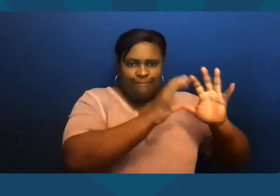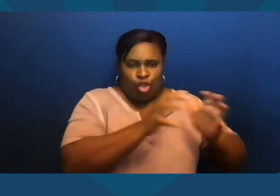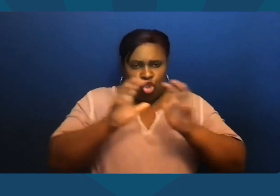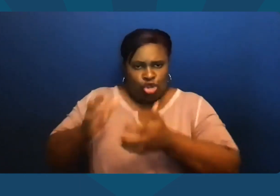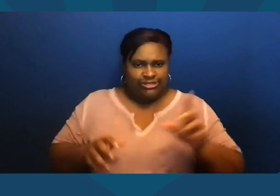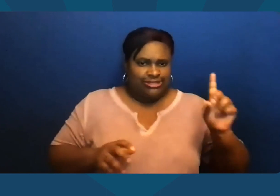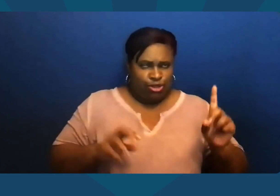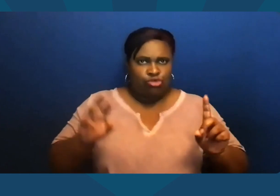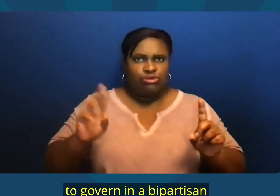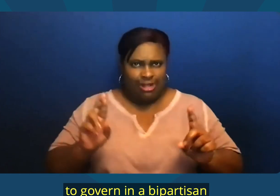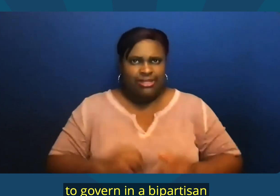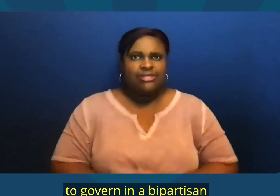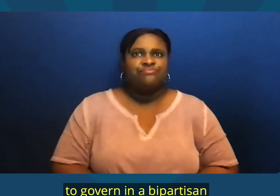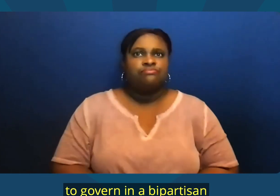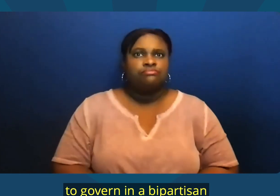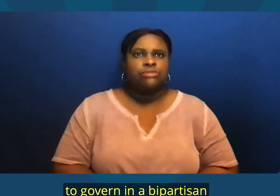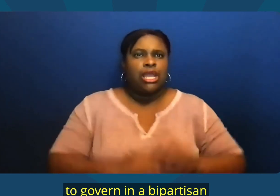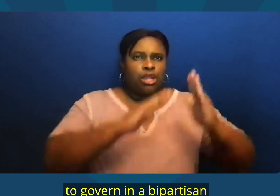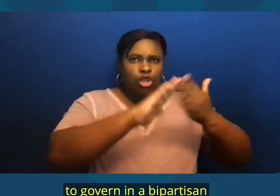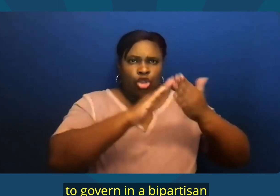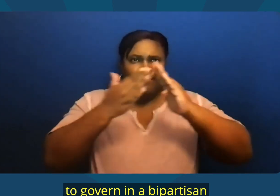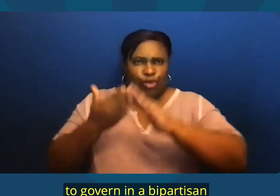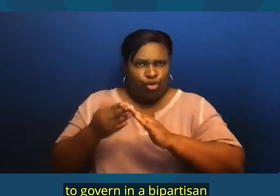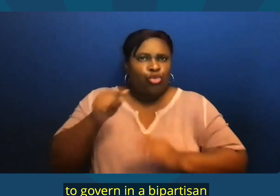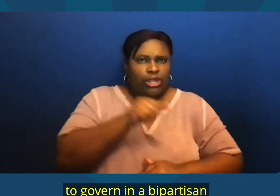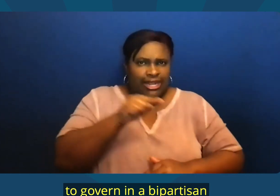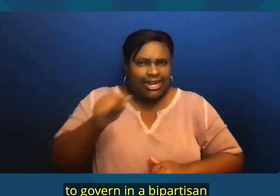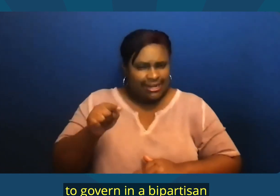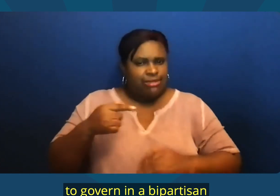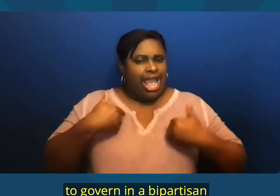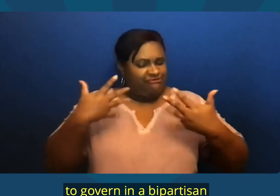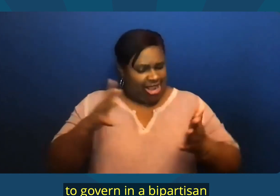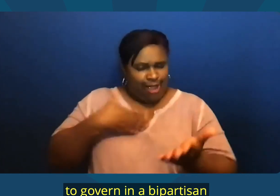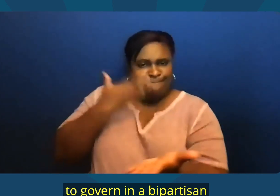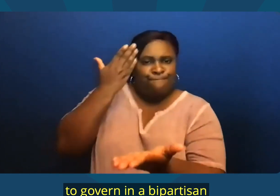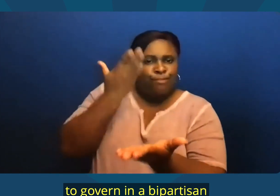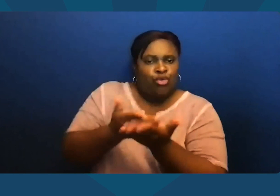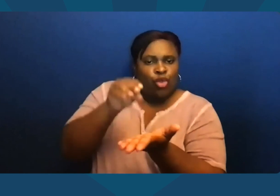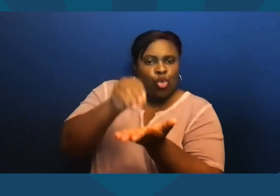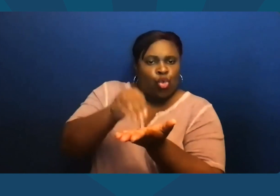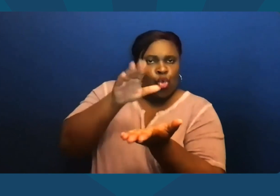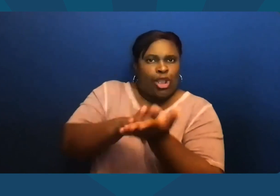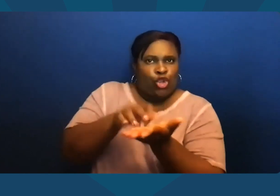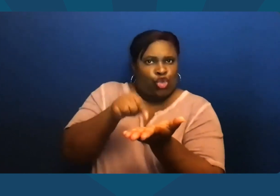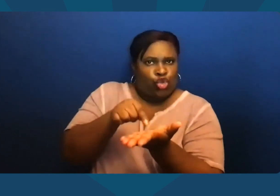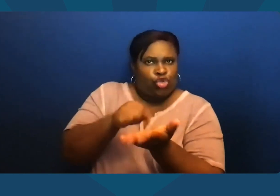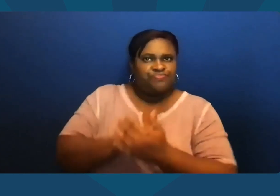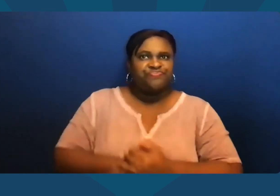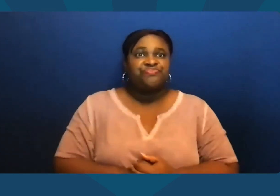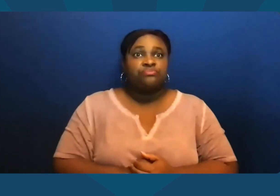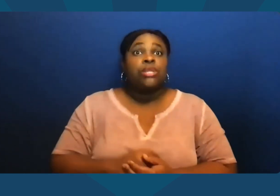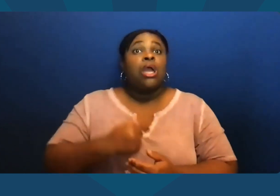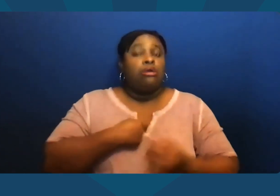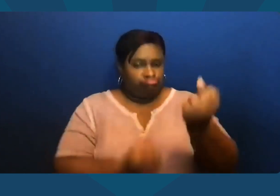across party lines to govern in a bipartisan way for our community, and I have the record to prove